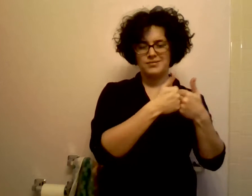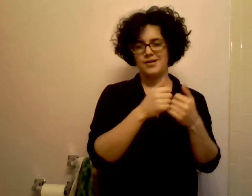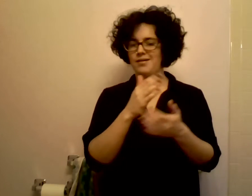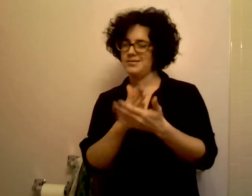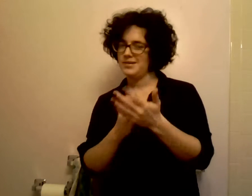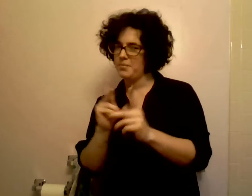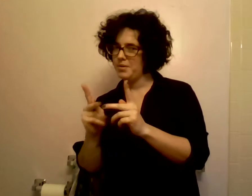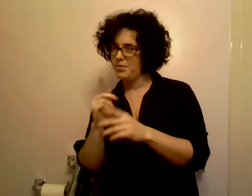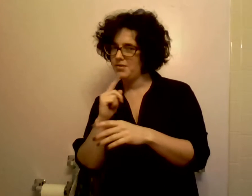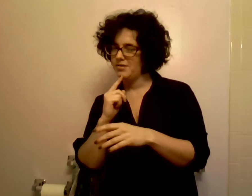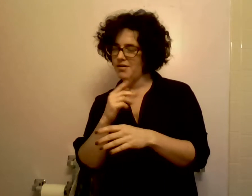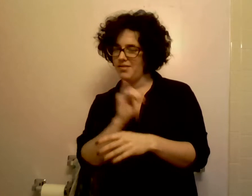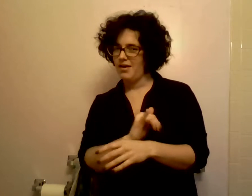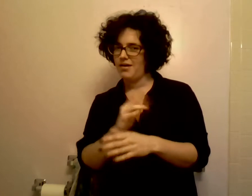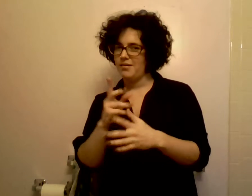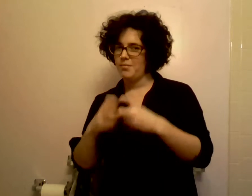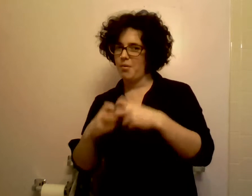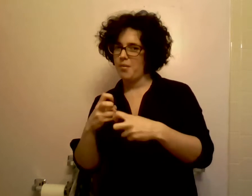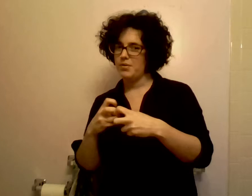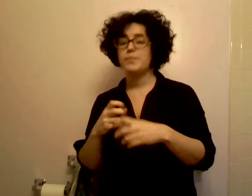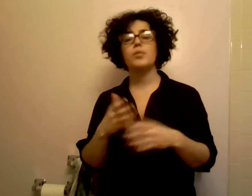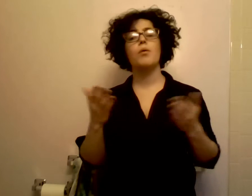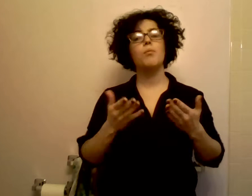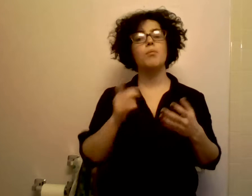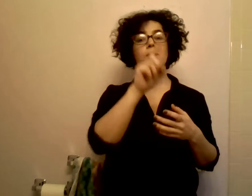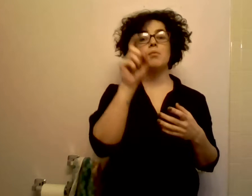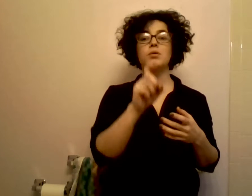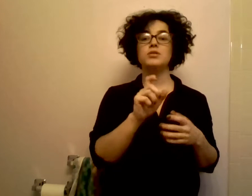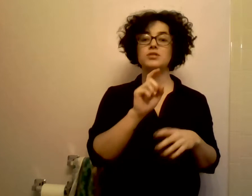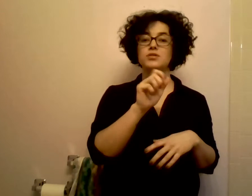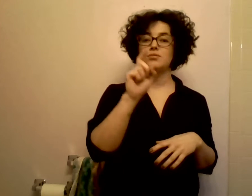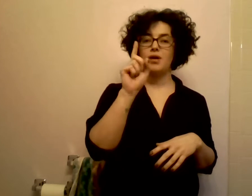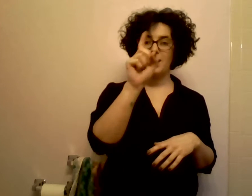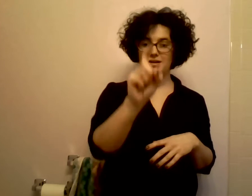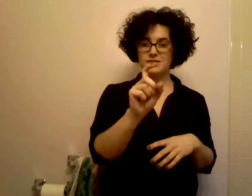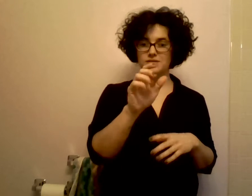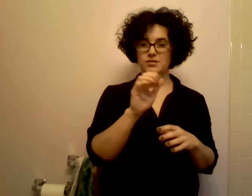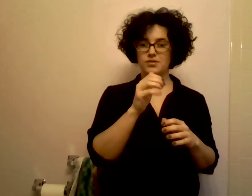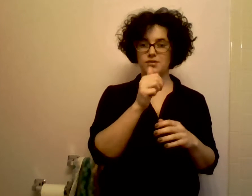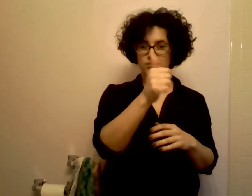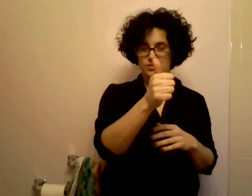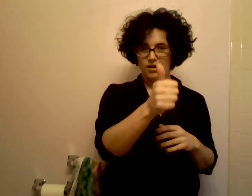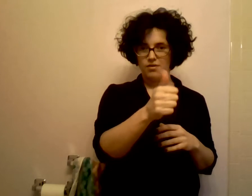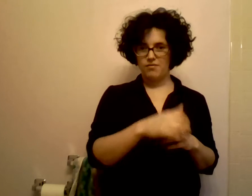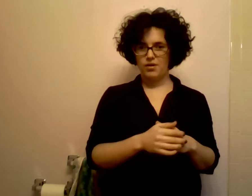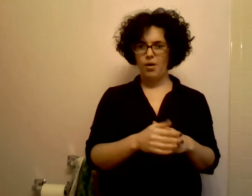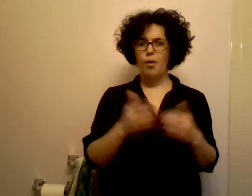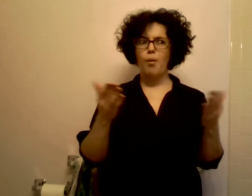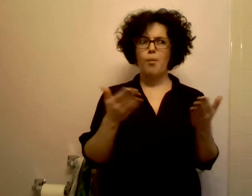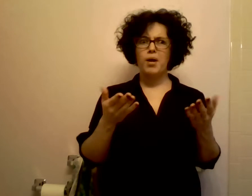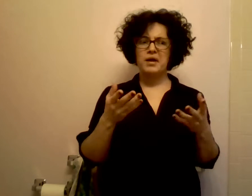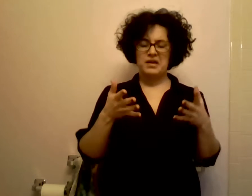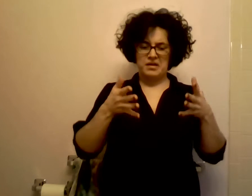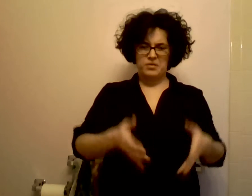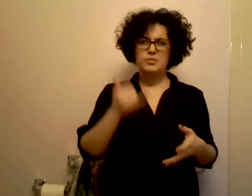do you ask yourself? Do you ask, what could I lose if I try and fail?